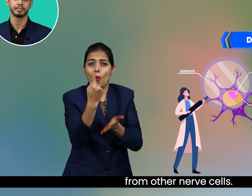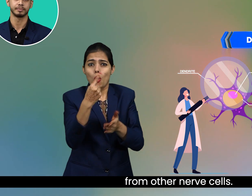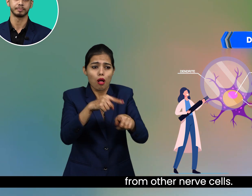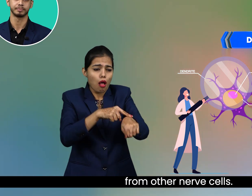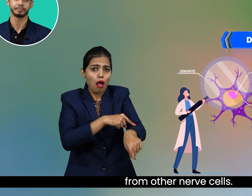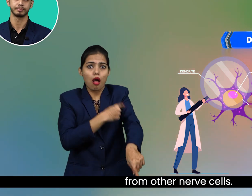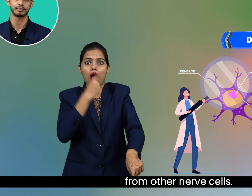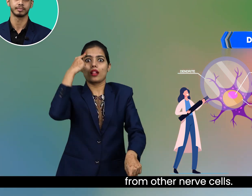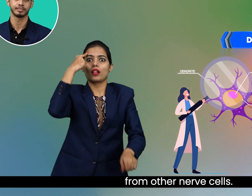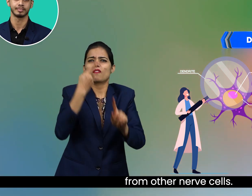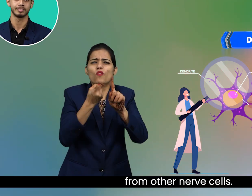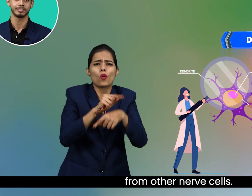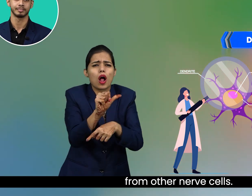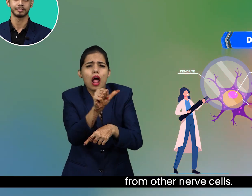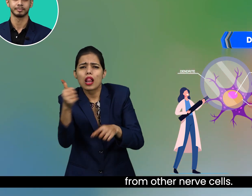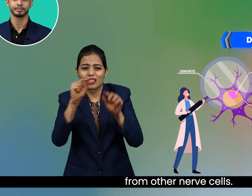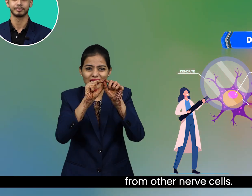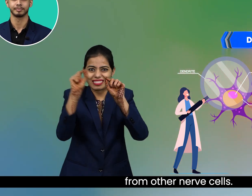cells.